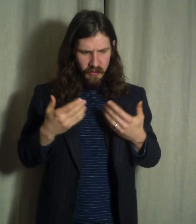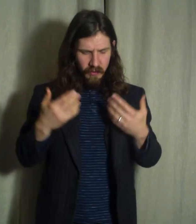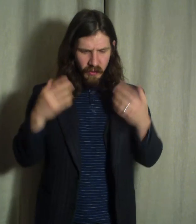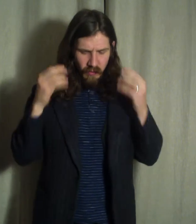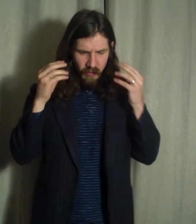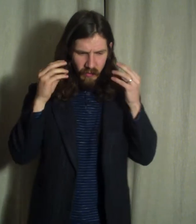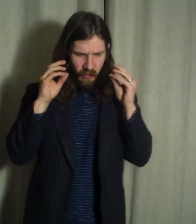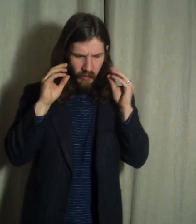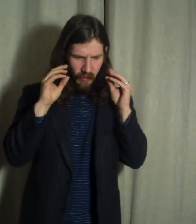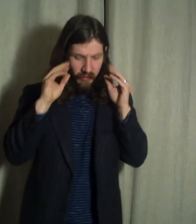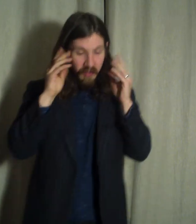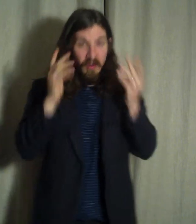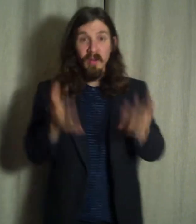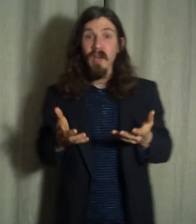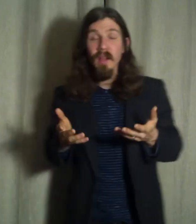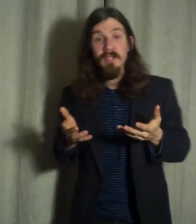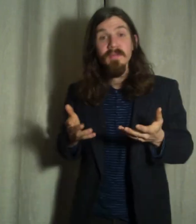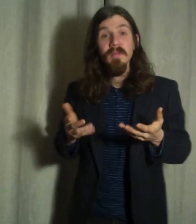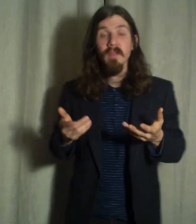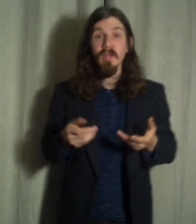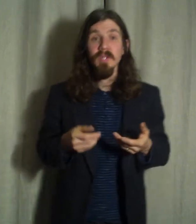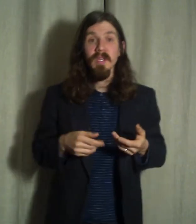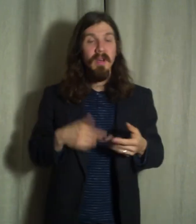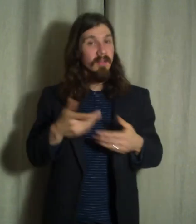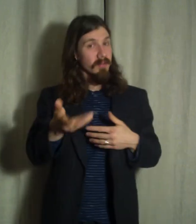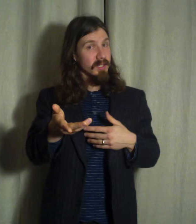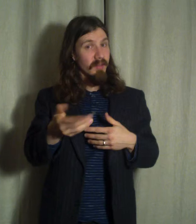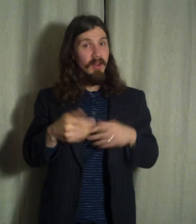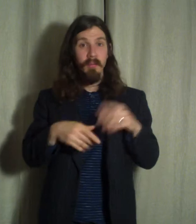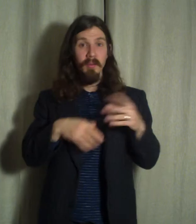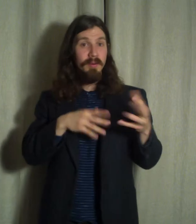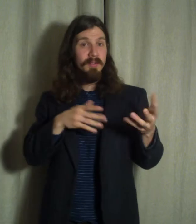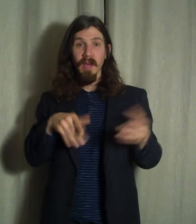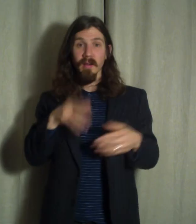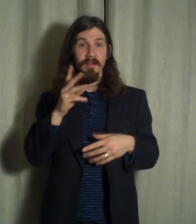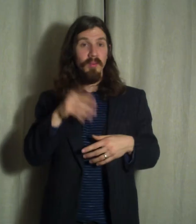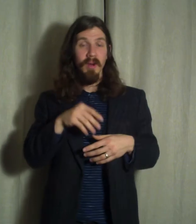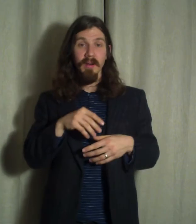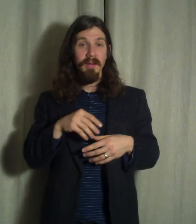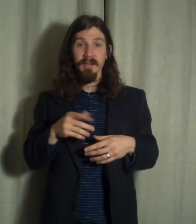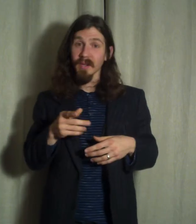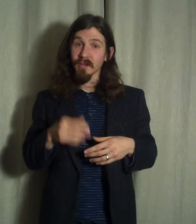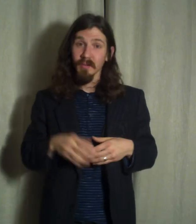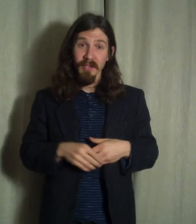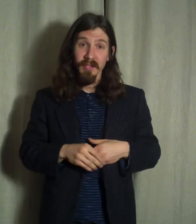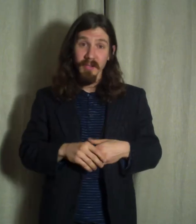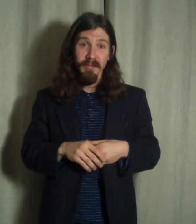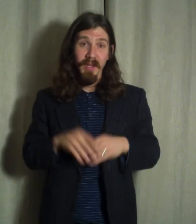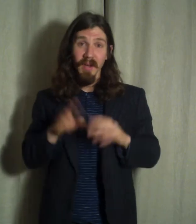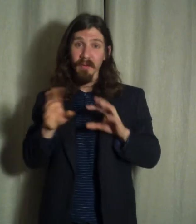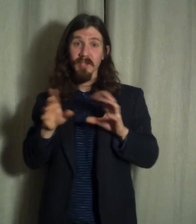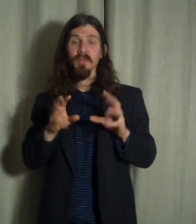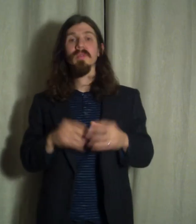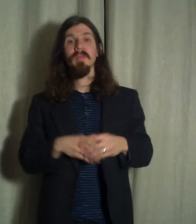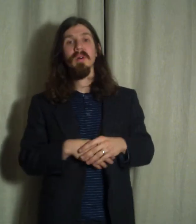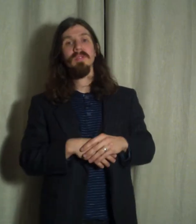you know, our theoretical knowledge of music, kind of those seven numbers, the algebra, and there's not too much to it, and how we superimpose to